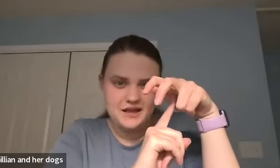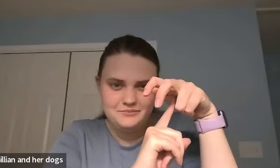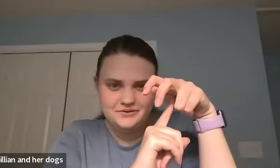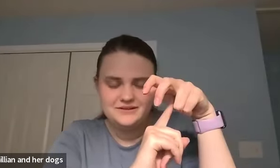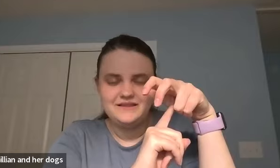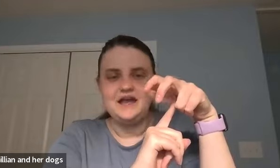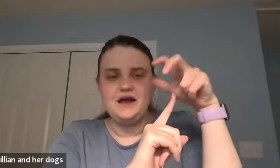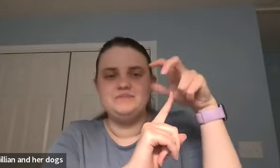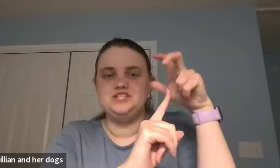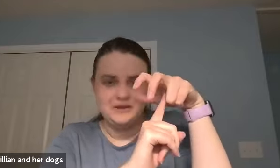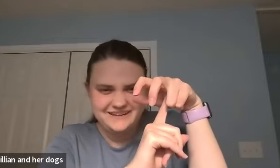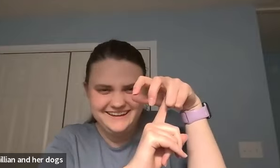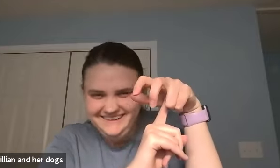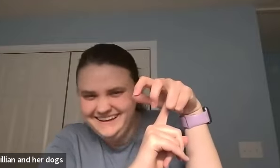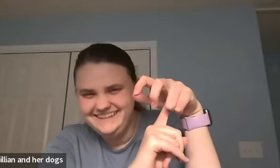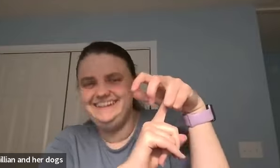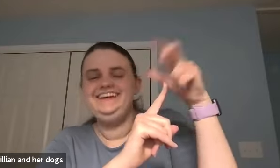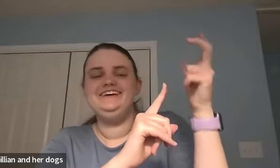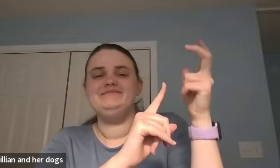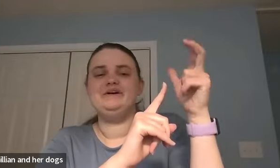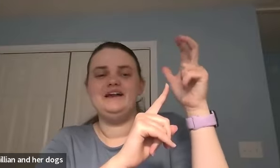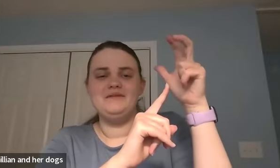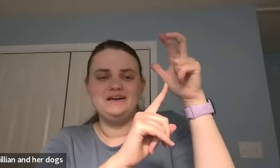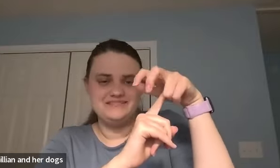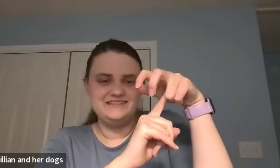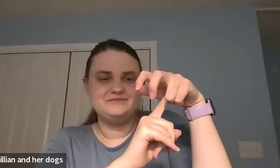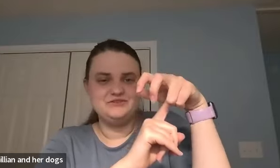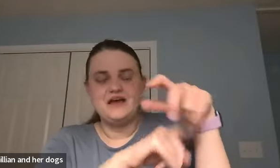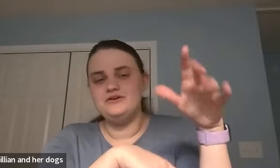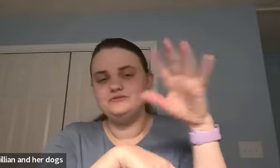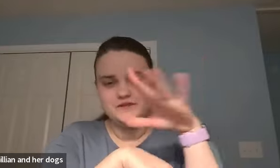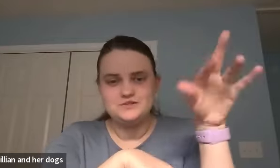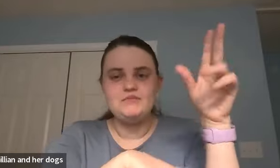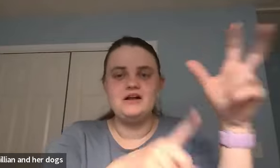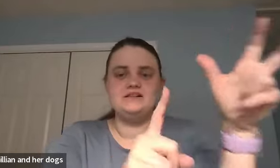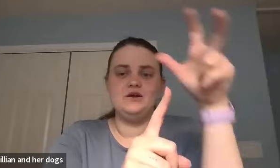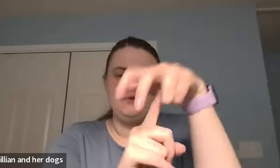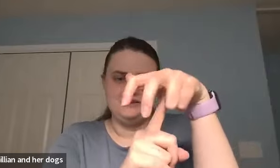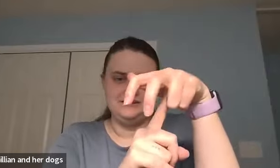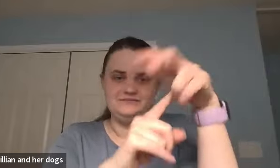champ, like I'm the champion. But I'll see them do that. They'll finger spell broccoli and go broccoli.